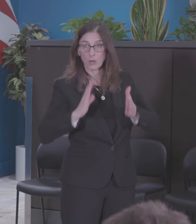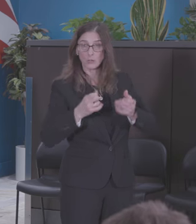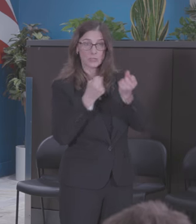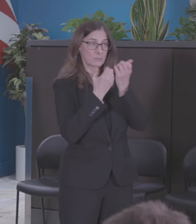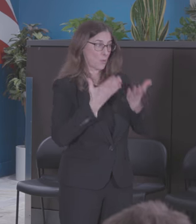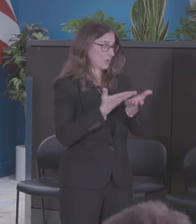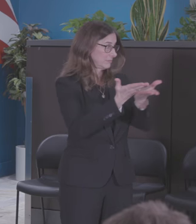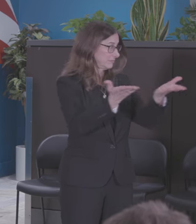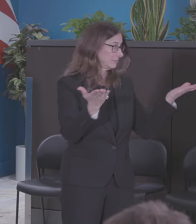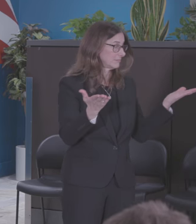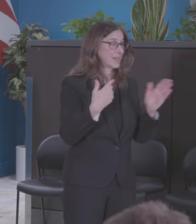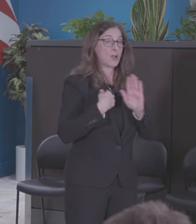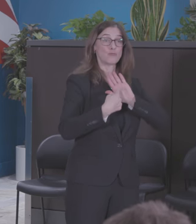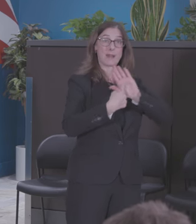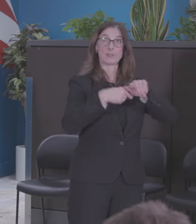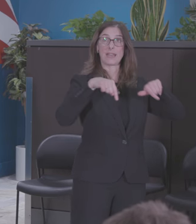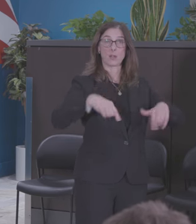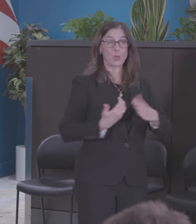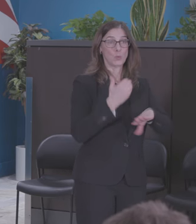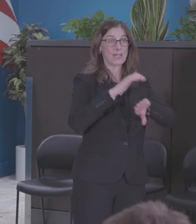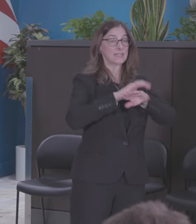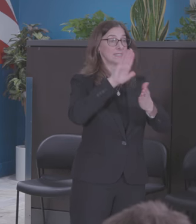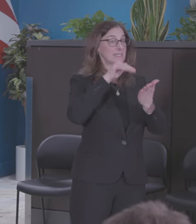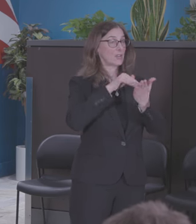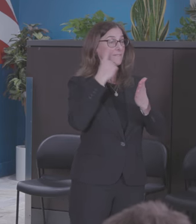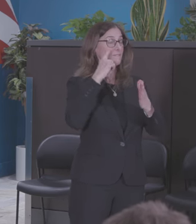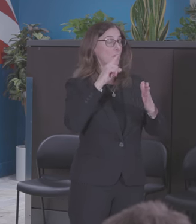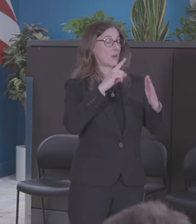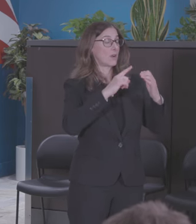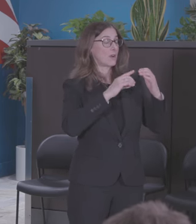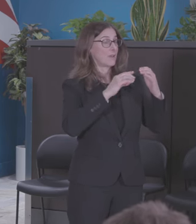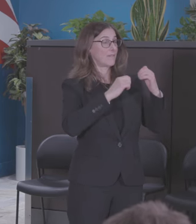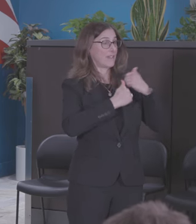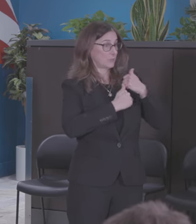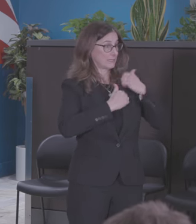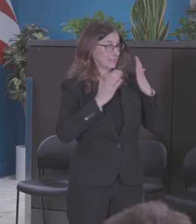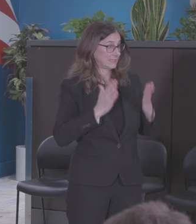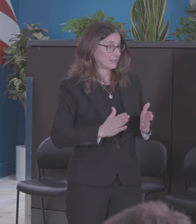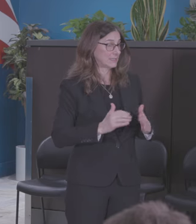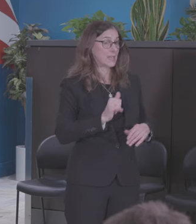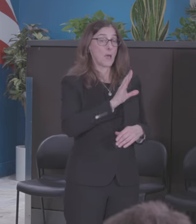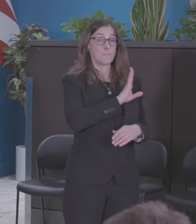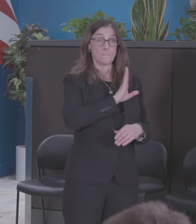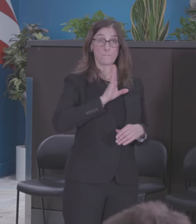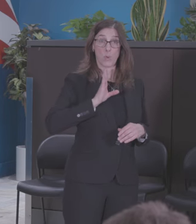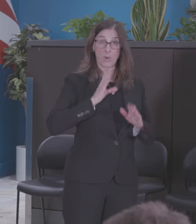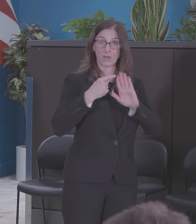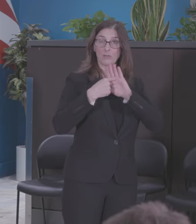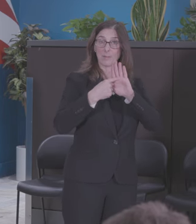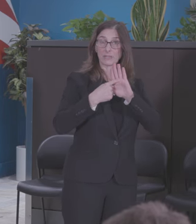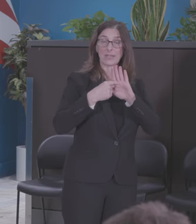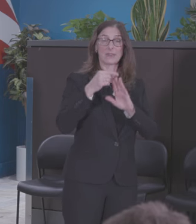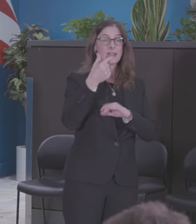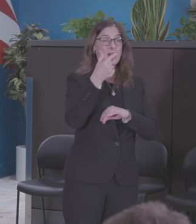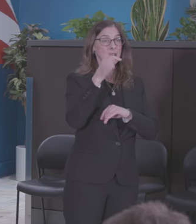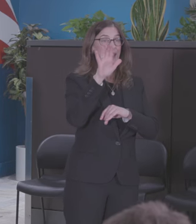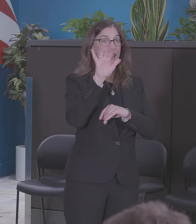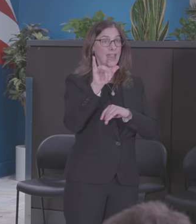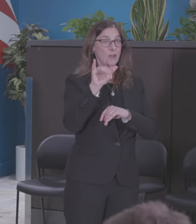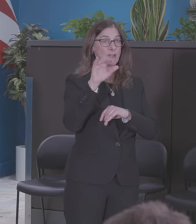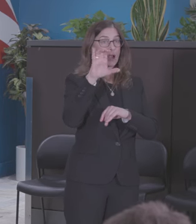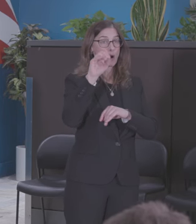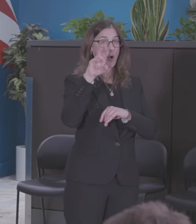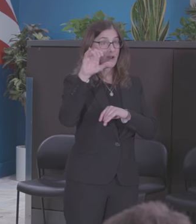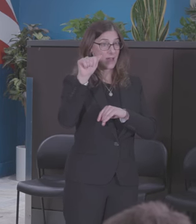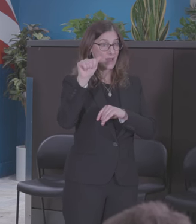On behalf of the New England Center and Home for Veterans, its board of directors, represented today by Colonel Gary Correa, United States Marine Corps